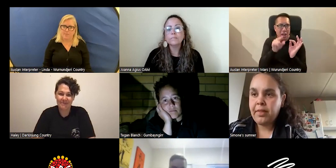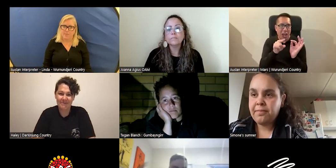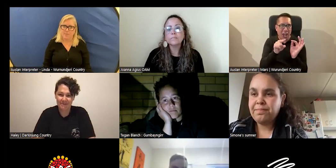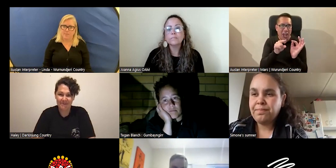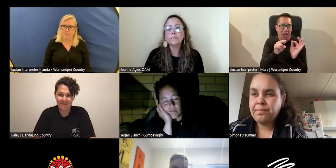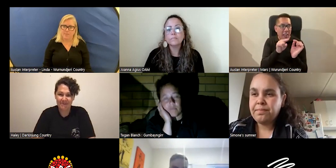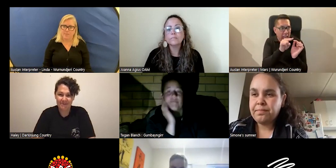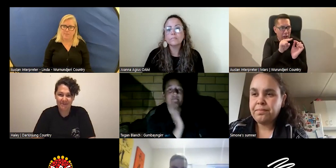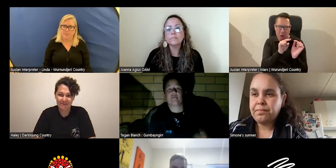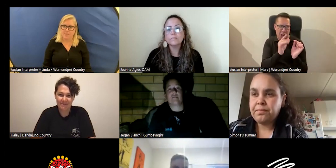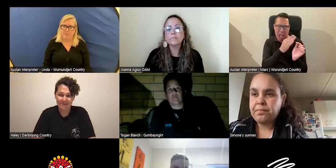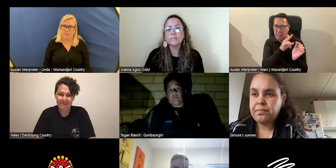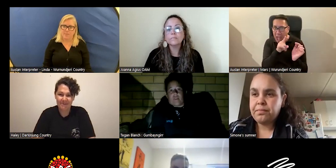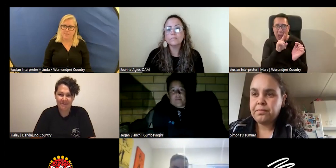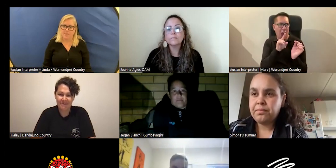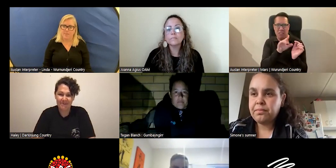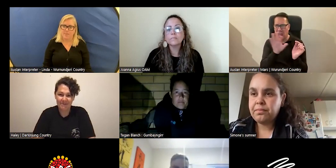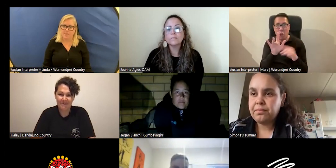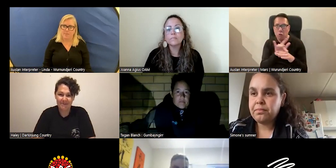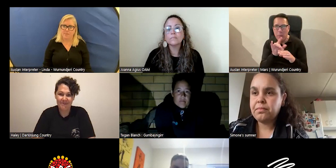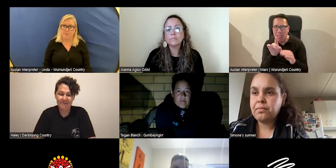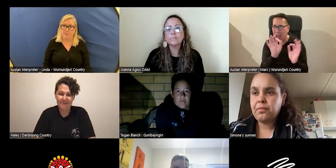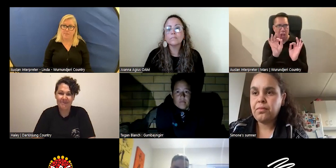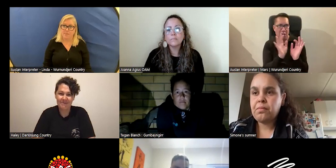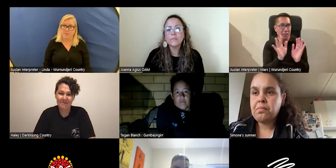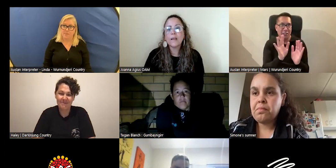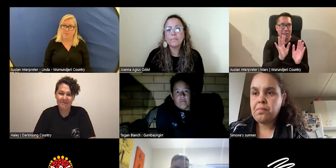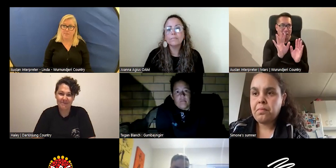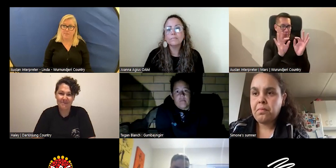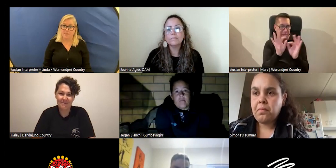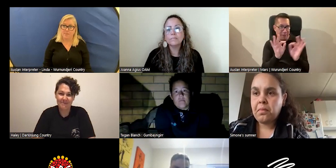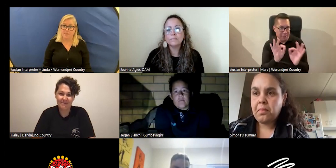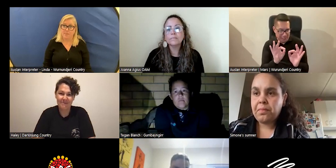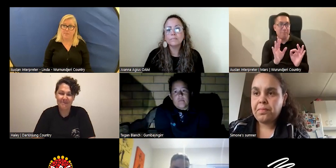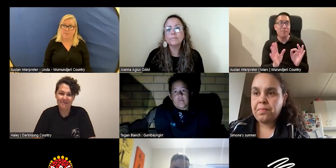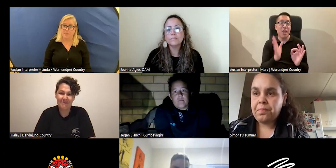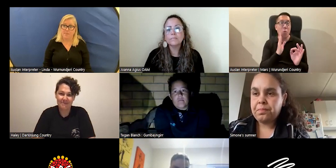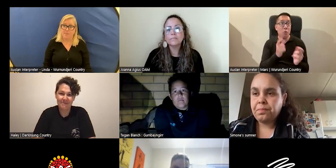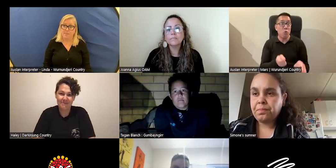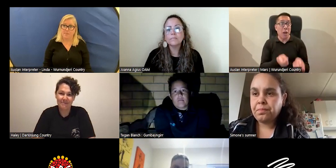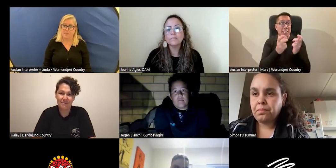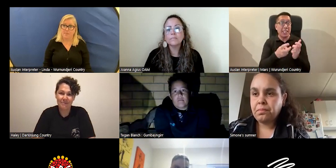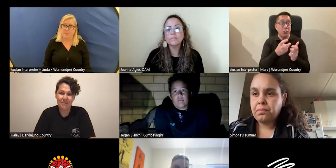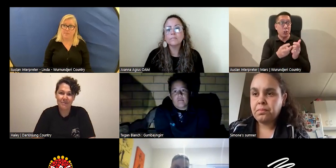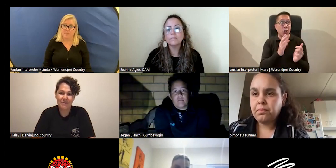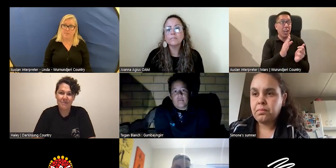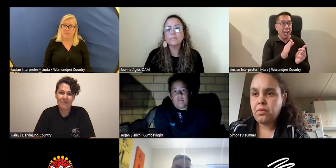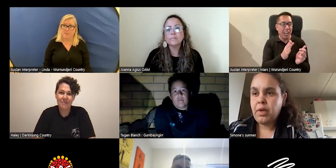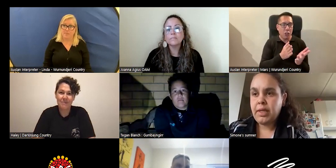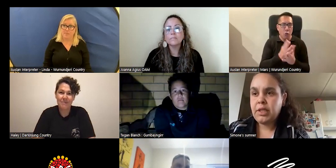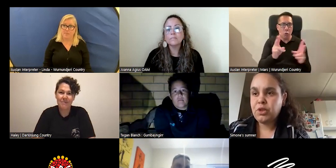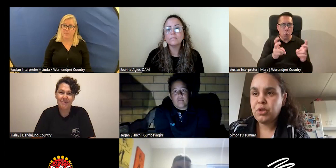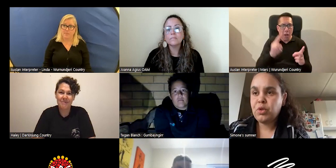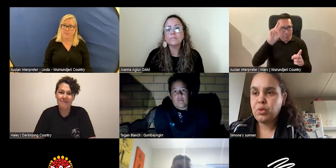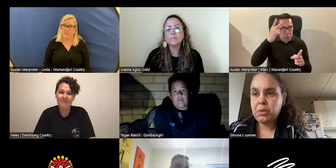all chaos, there's no coordination, no structure. And then by the time we raise any issues up, they go through what we call a